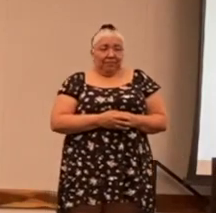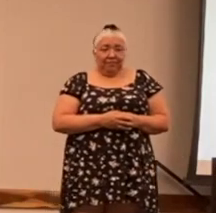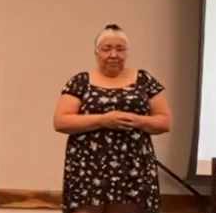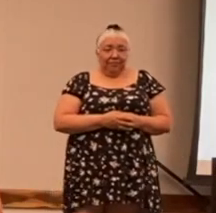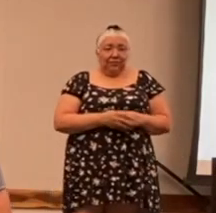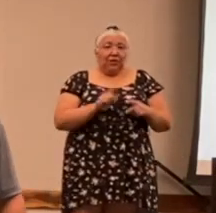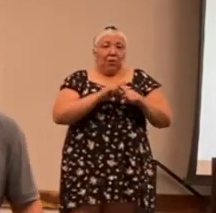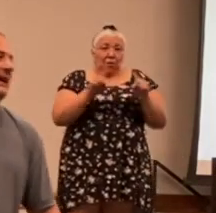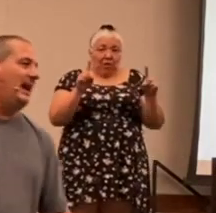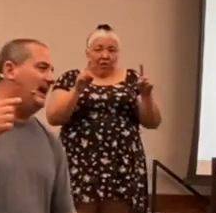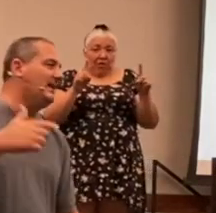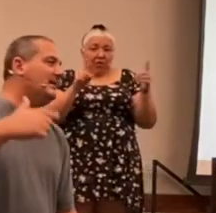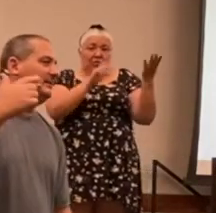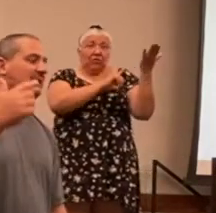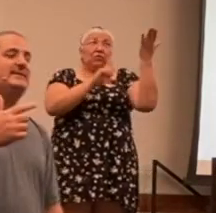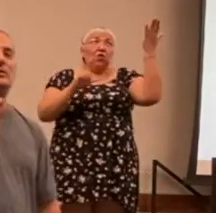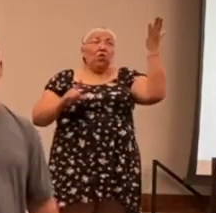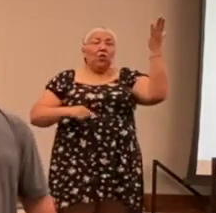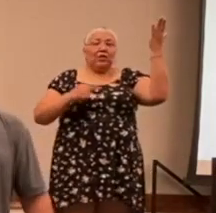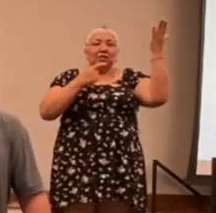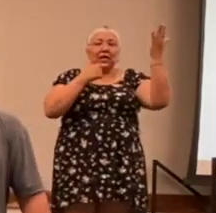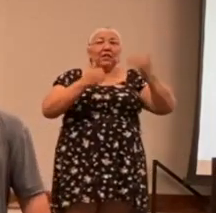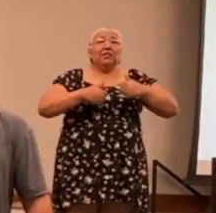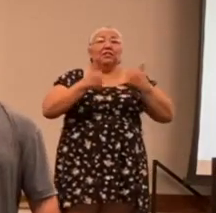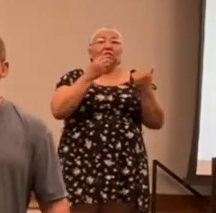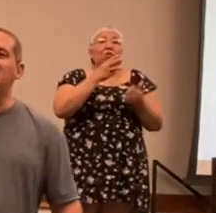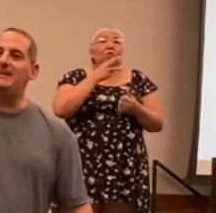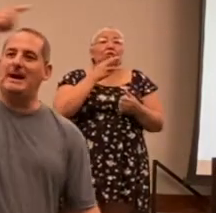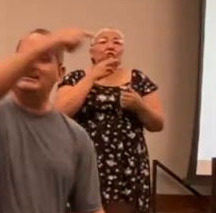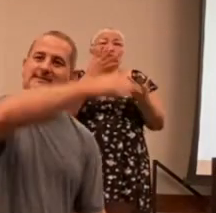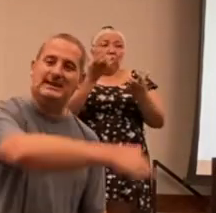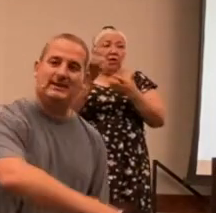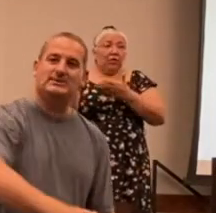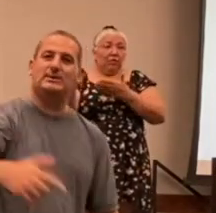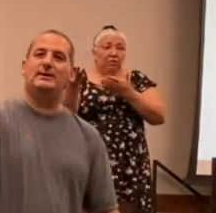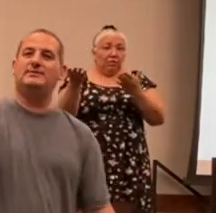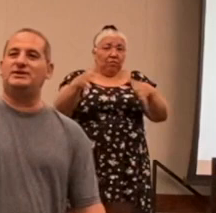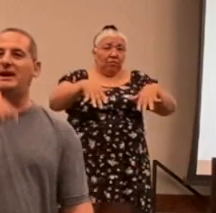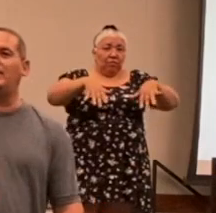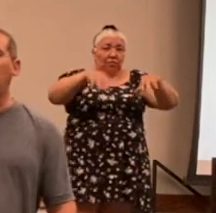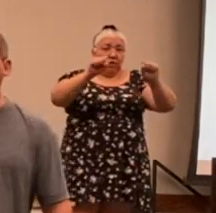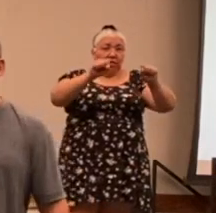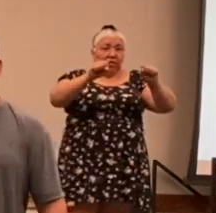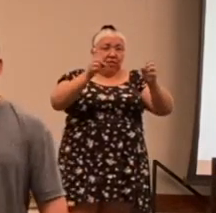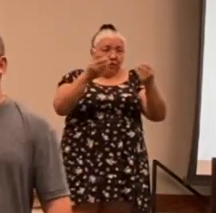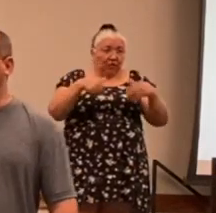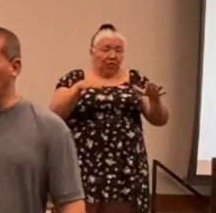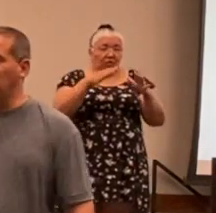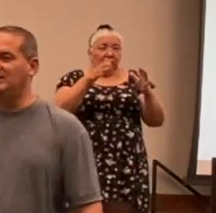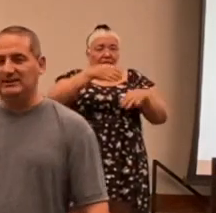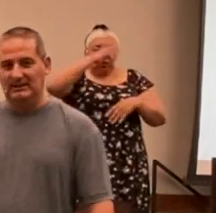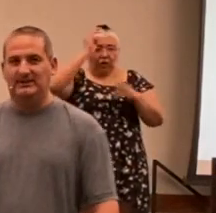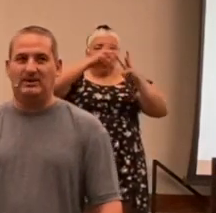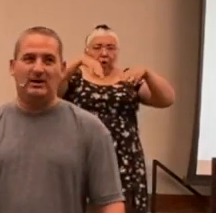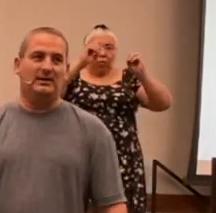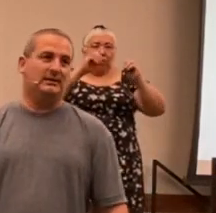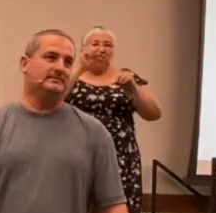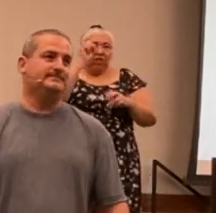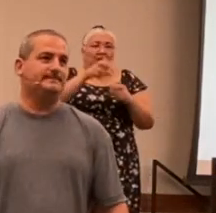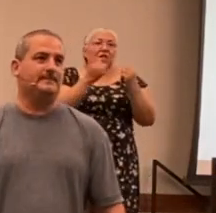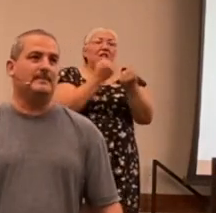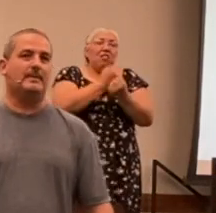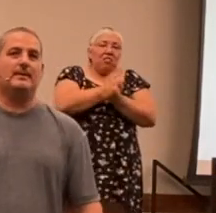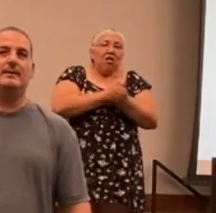But if the Lord is saying, hey, living water, if you want to take back the territory of Cheyenne, Wyoming, then you need to love